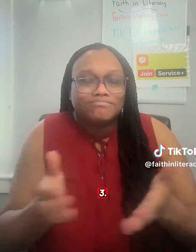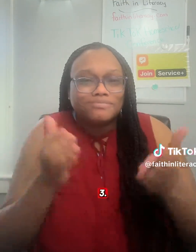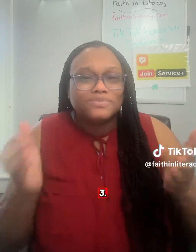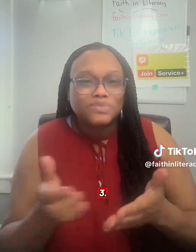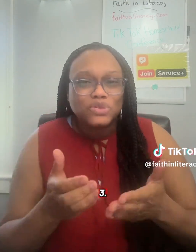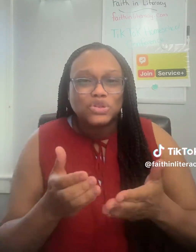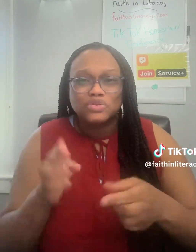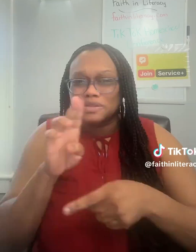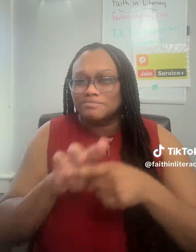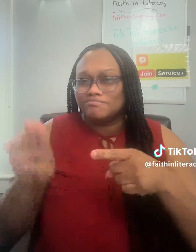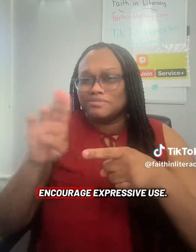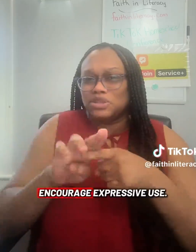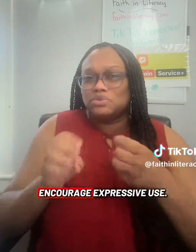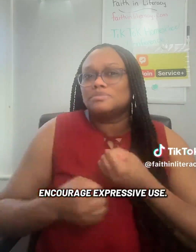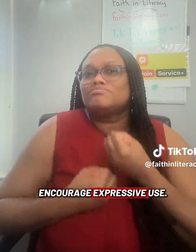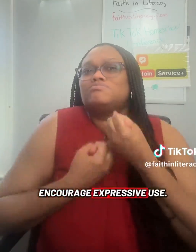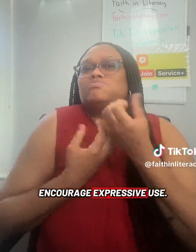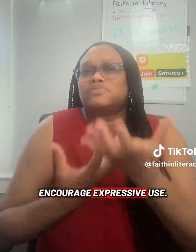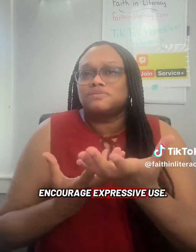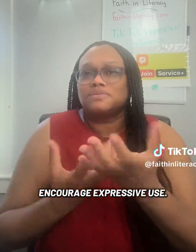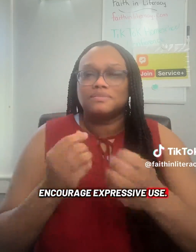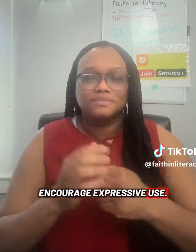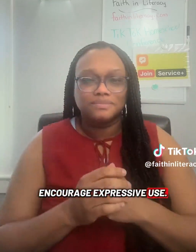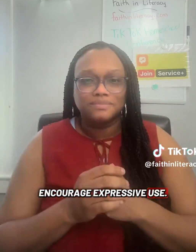3, encourage expressive use.